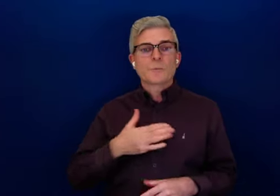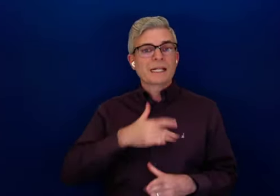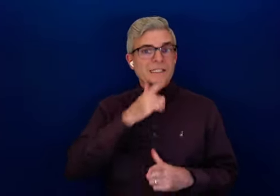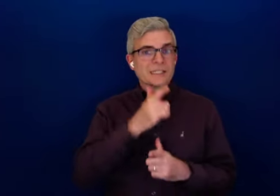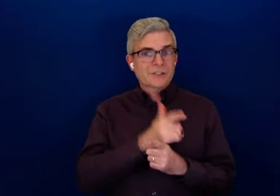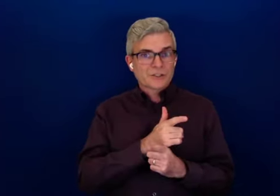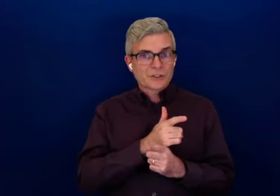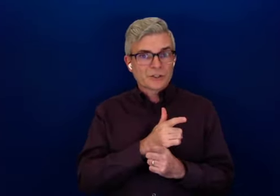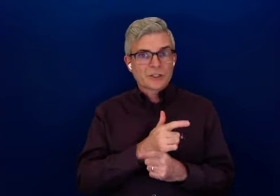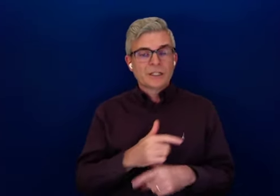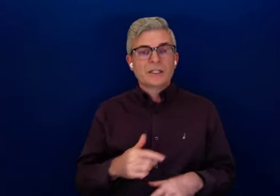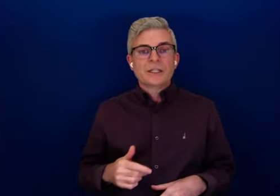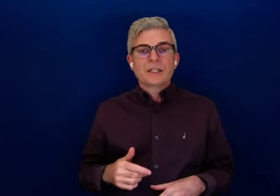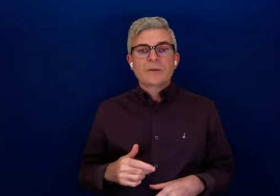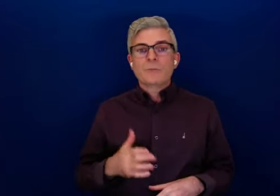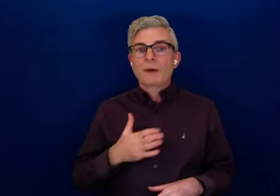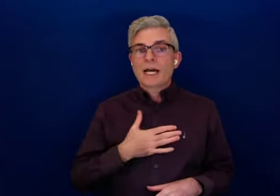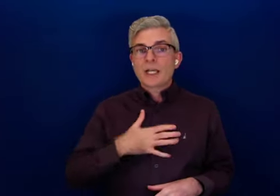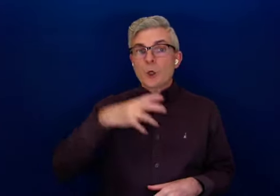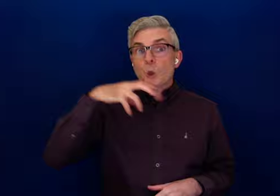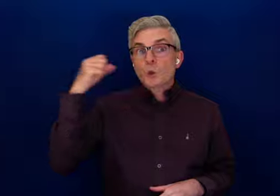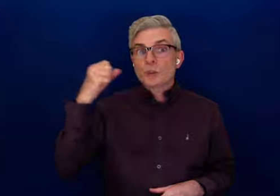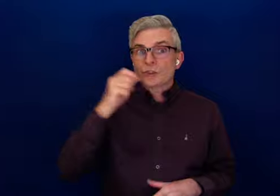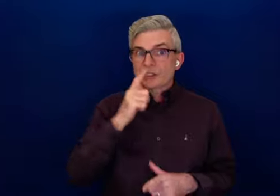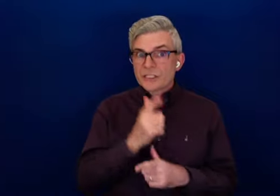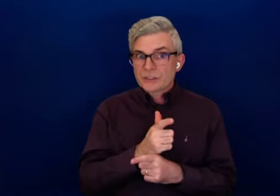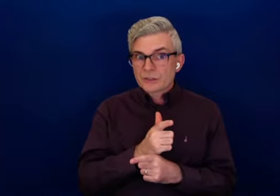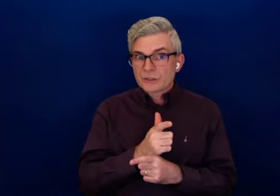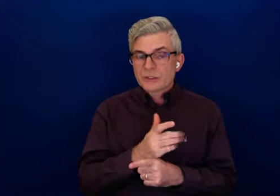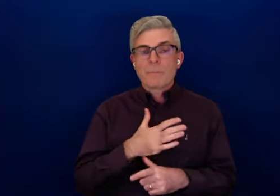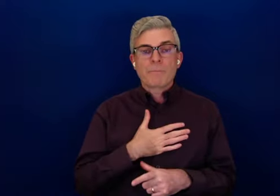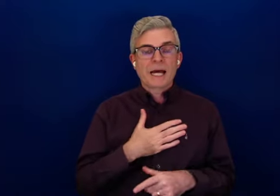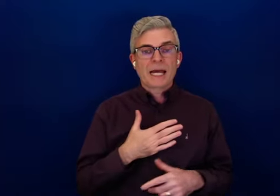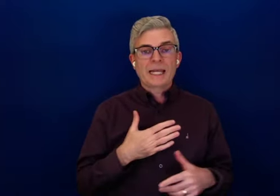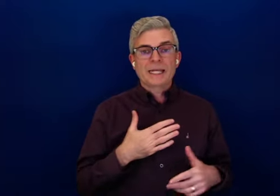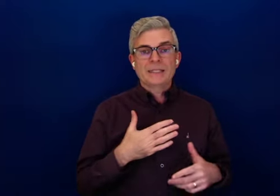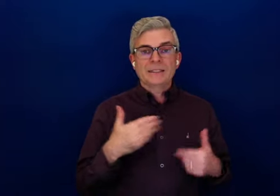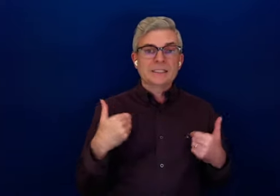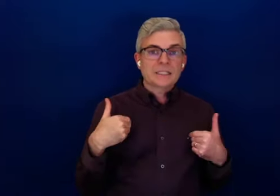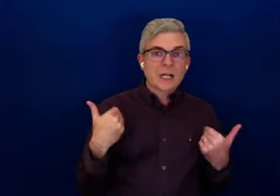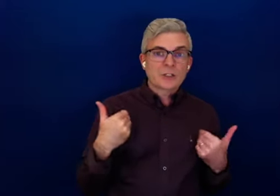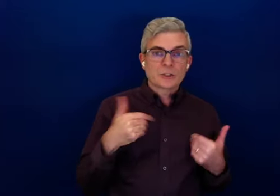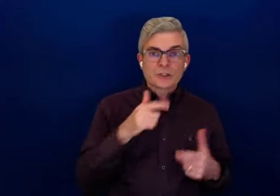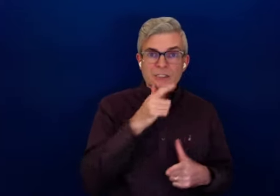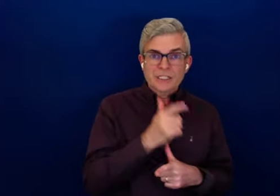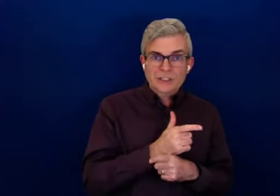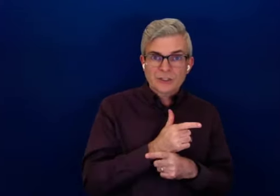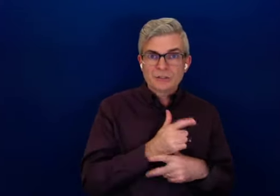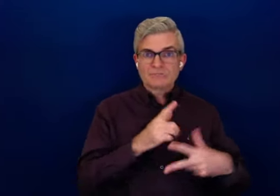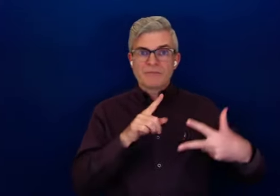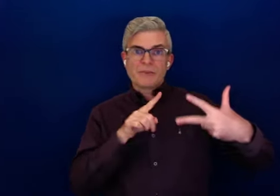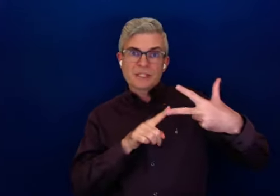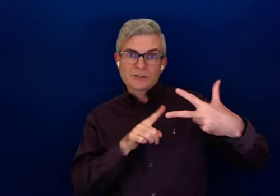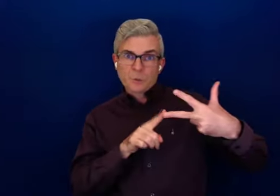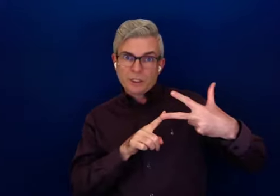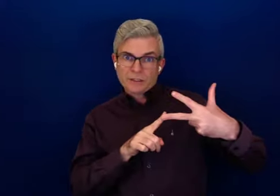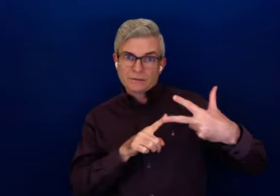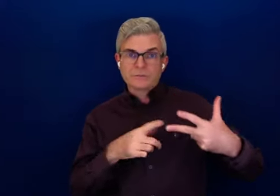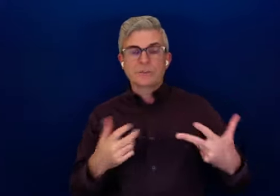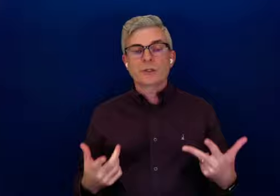my sister, my older sister, my younger sister, this one.